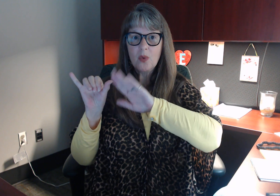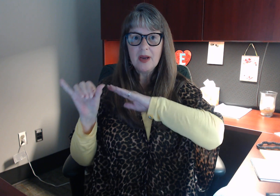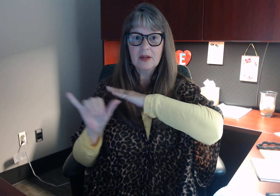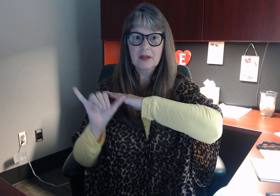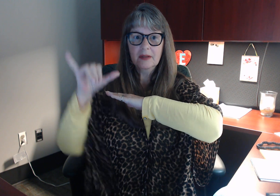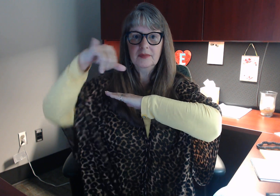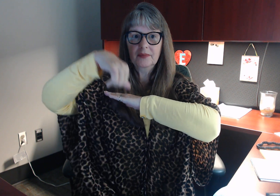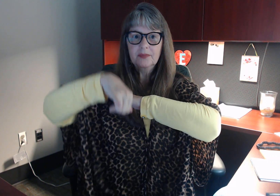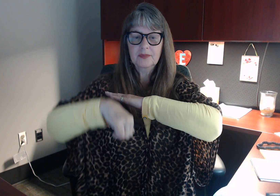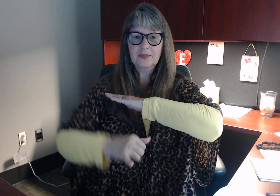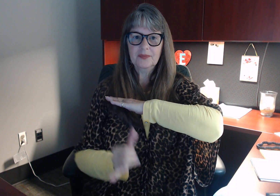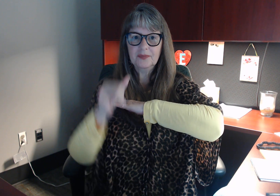whale.